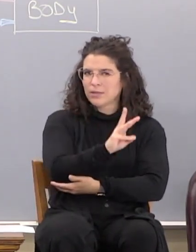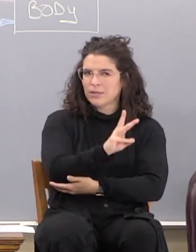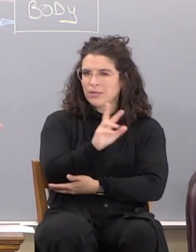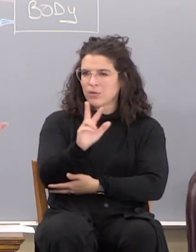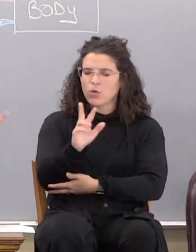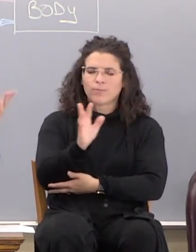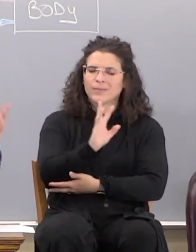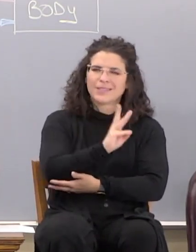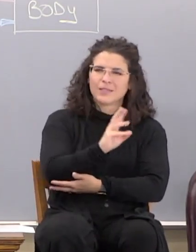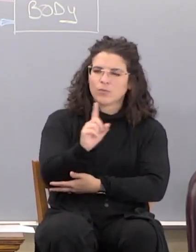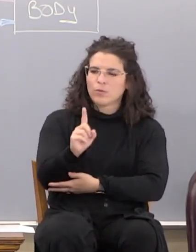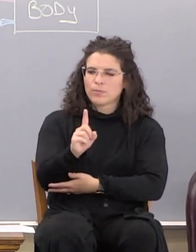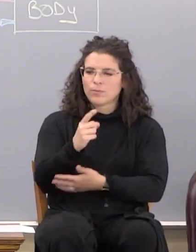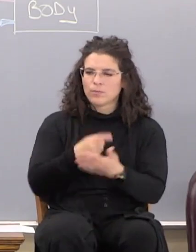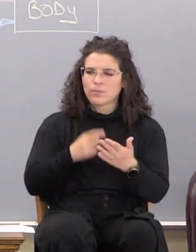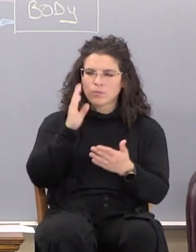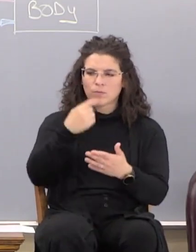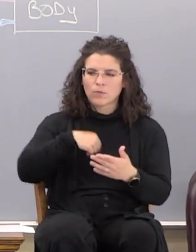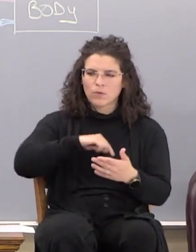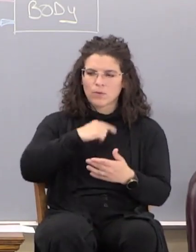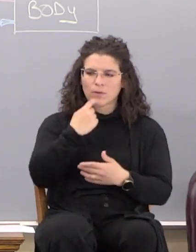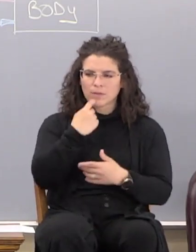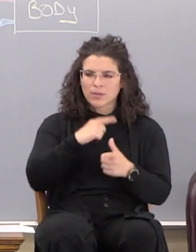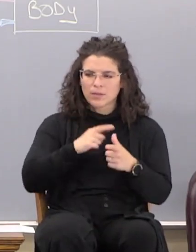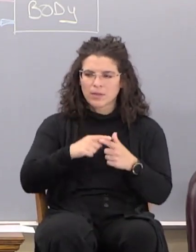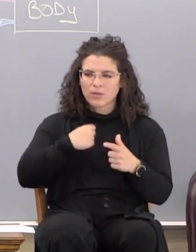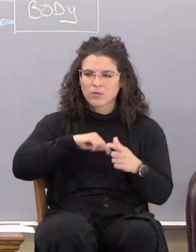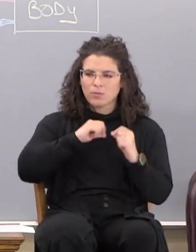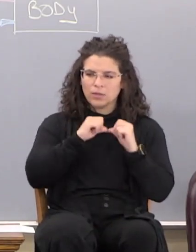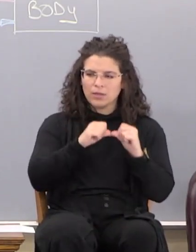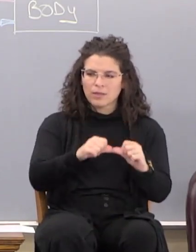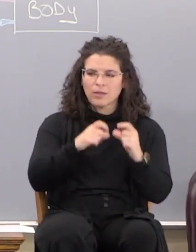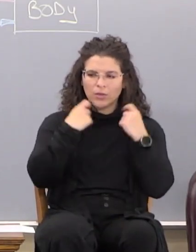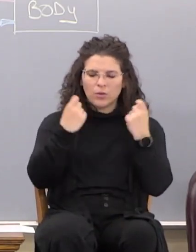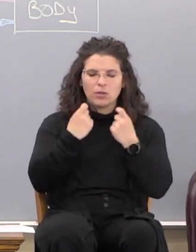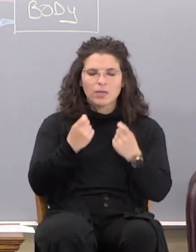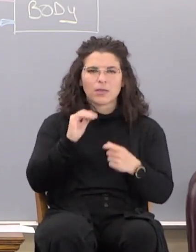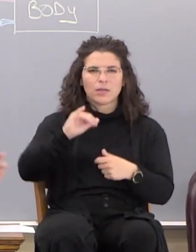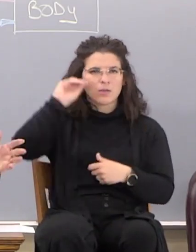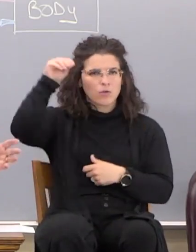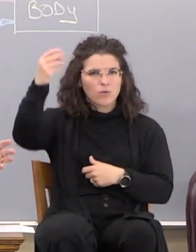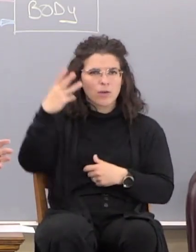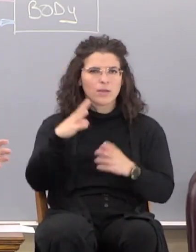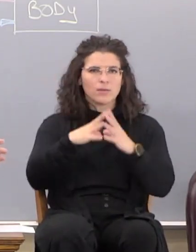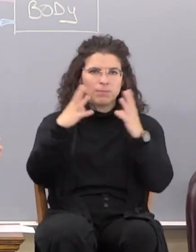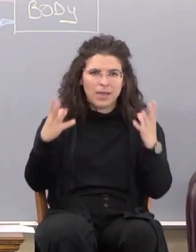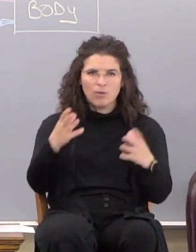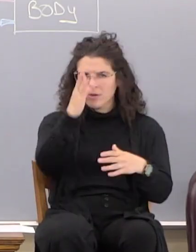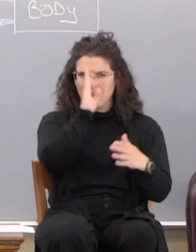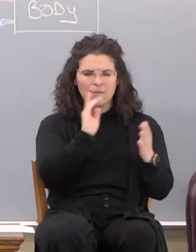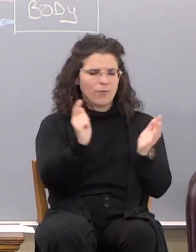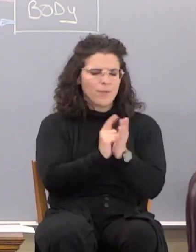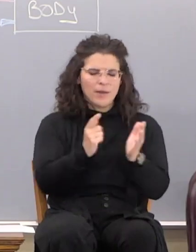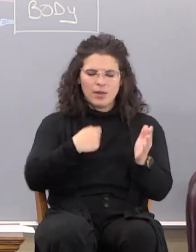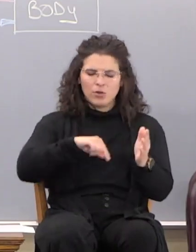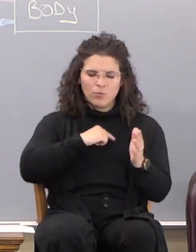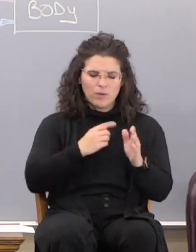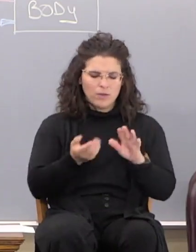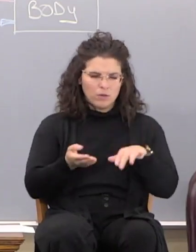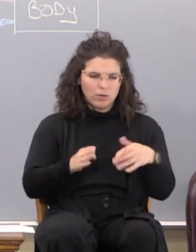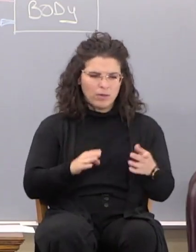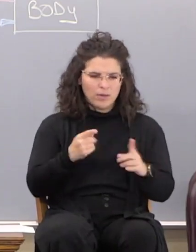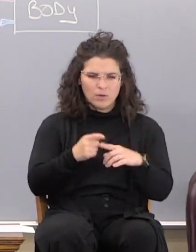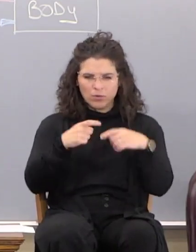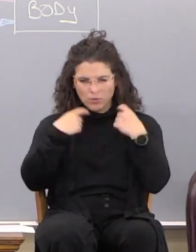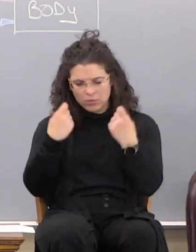Or verse number 1. What shall we say then? Shall we continue in sin that grace may abound? God forbid. How shall we that are dead to